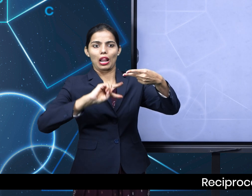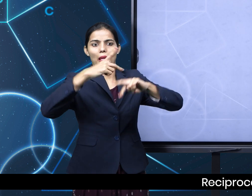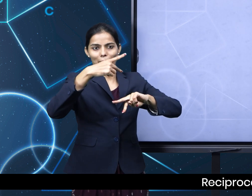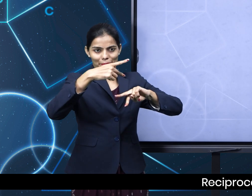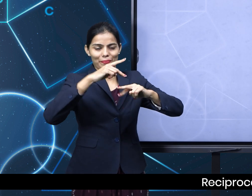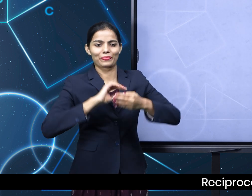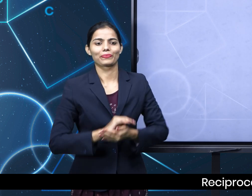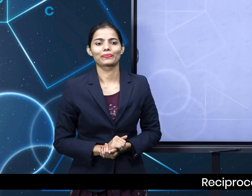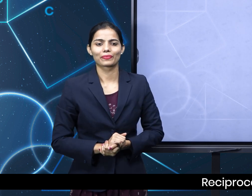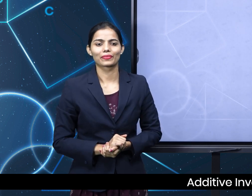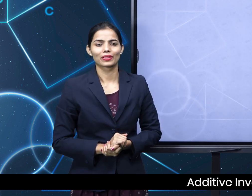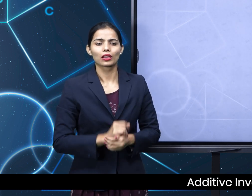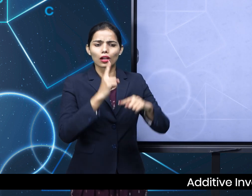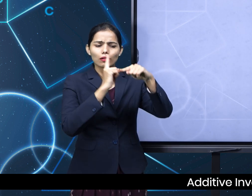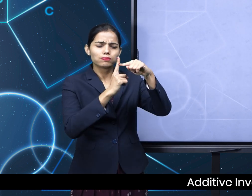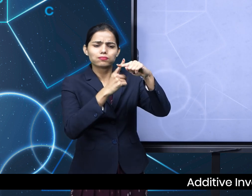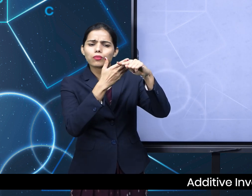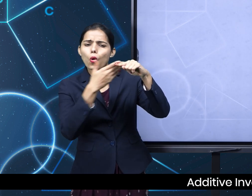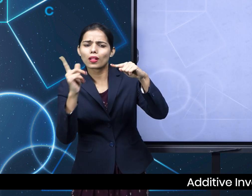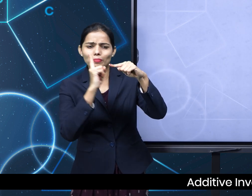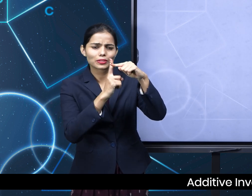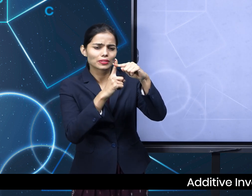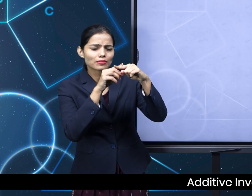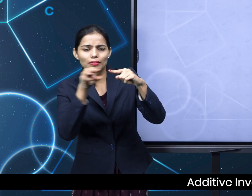reciprocal, additive inverse.